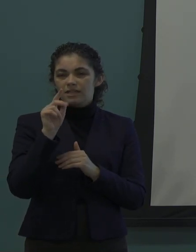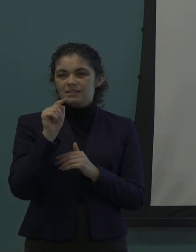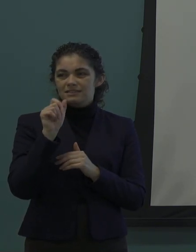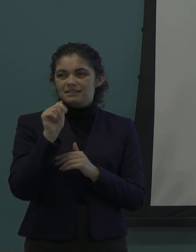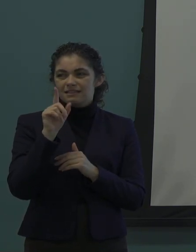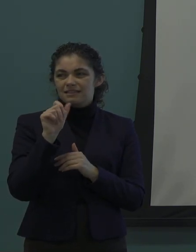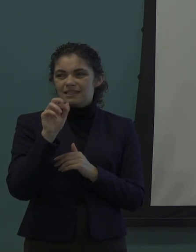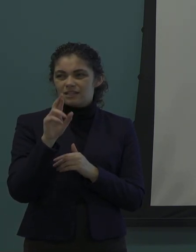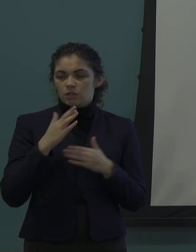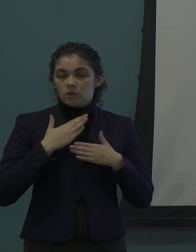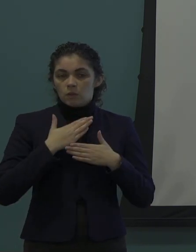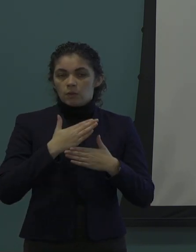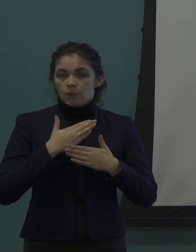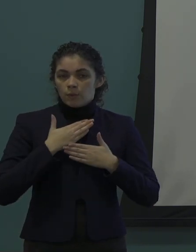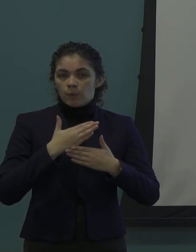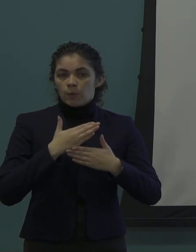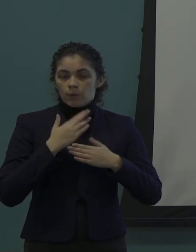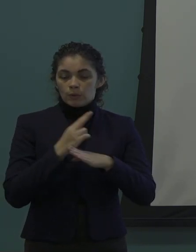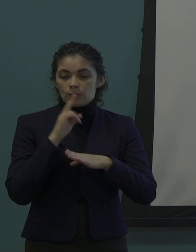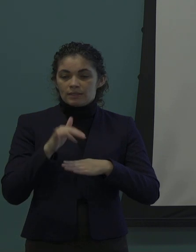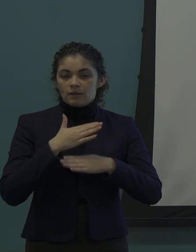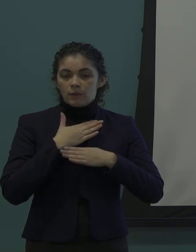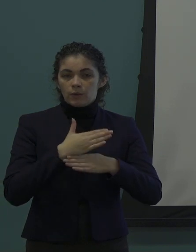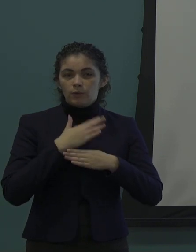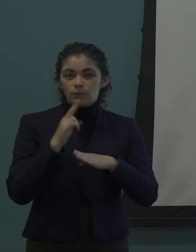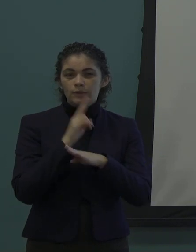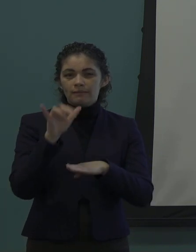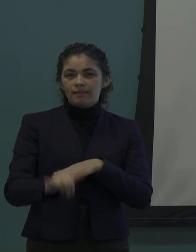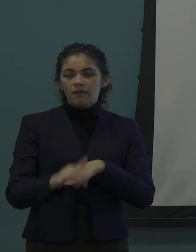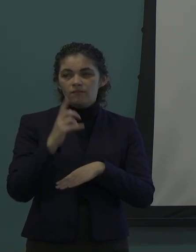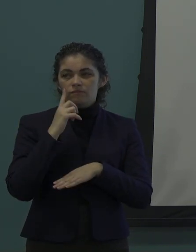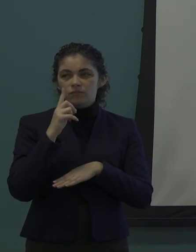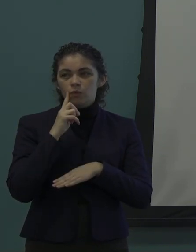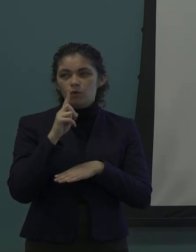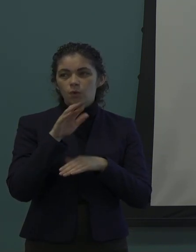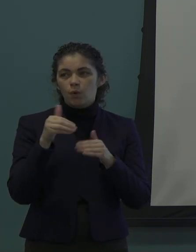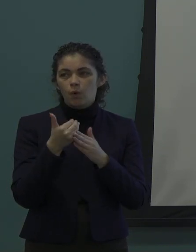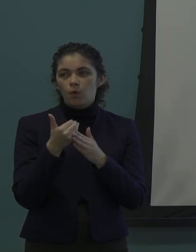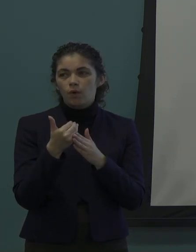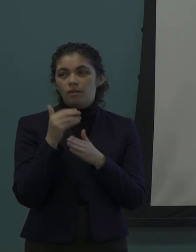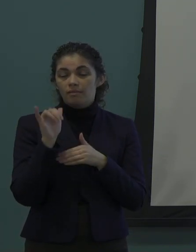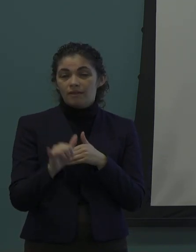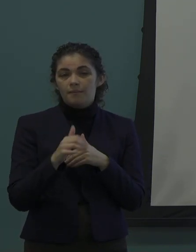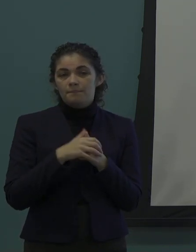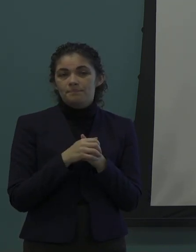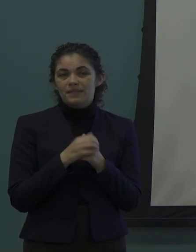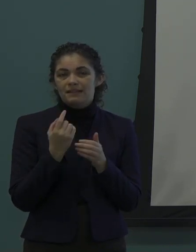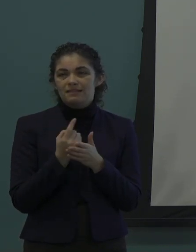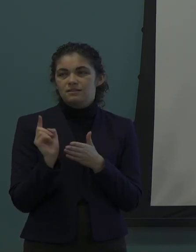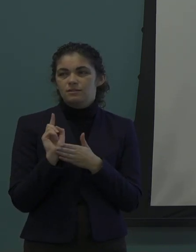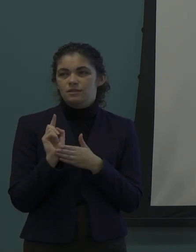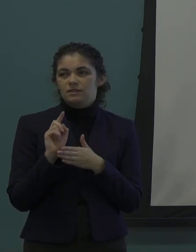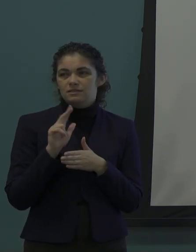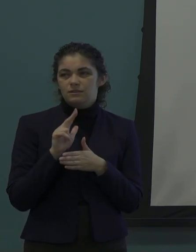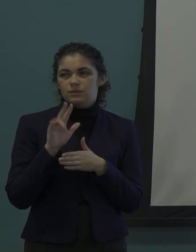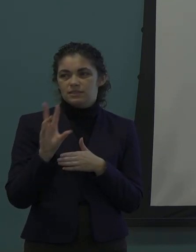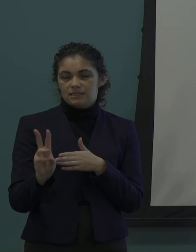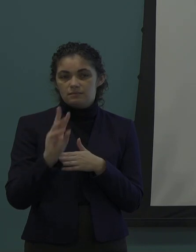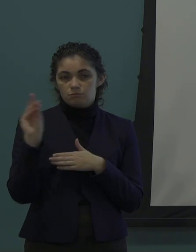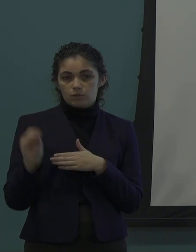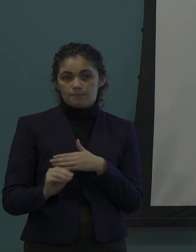are at 55% of utilization of the ventilators we have available across the community. And last week we were at